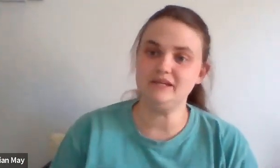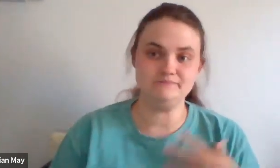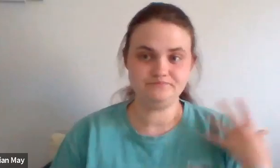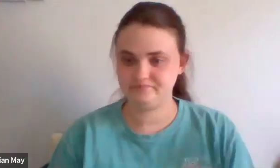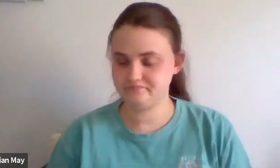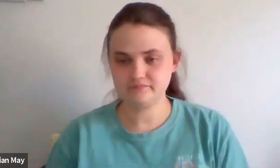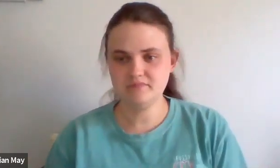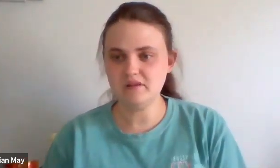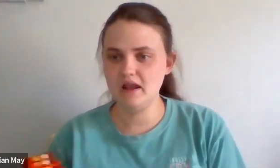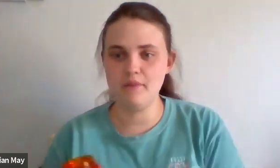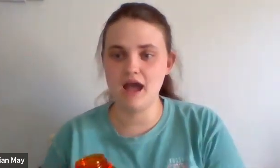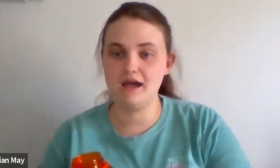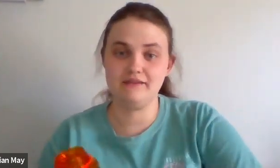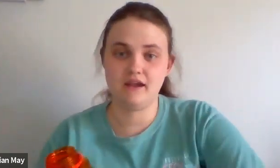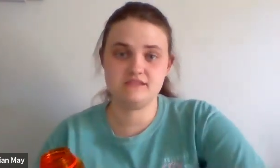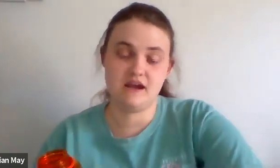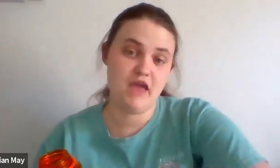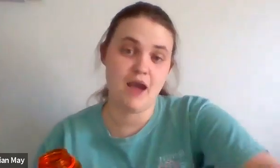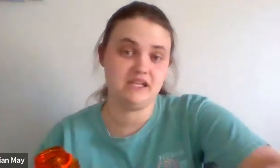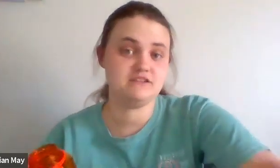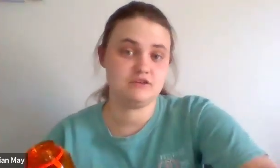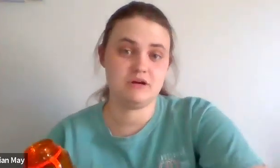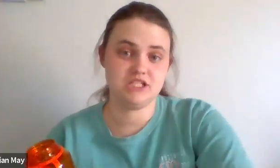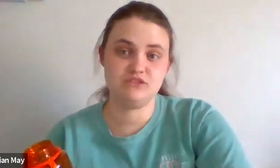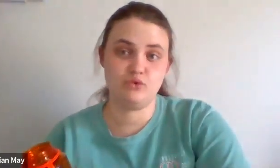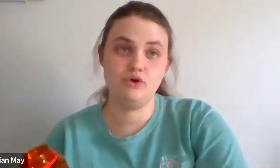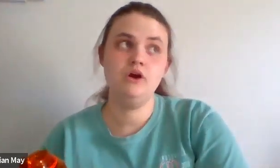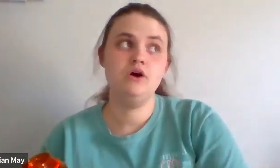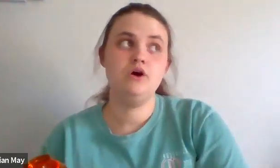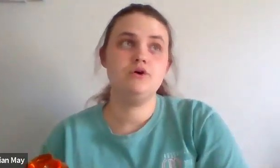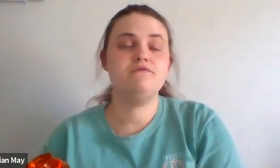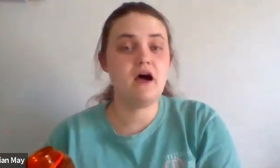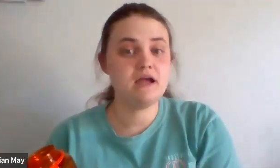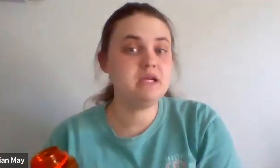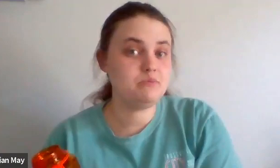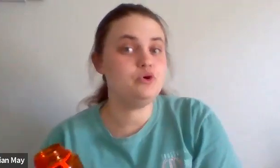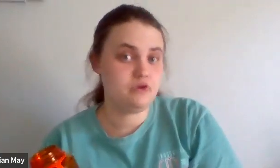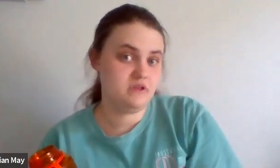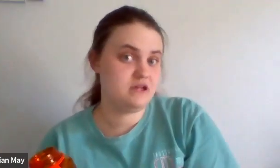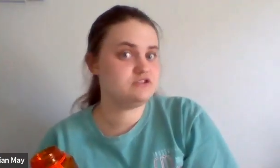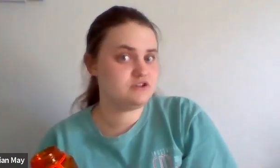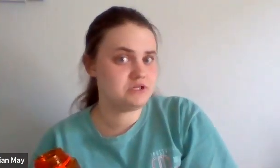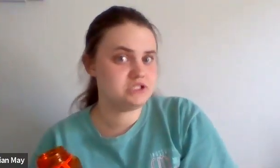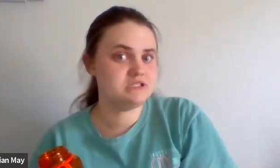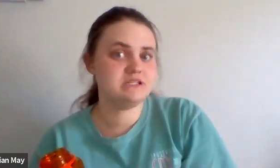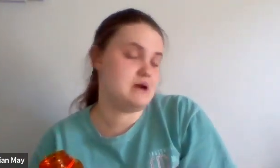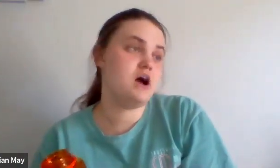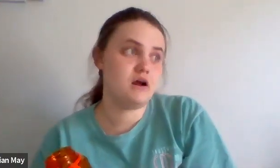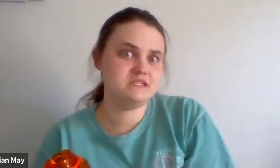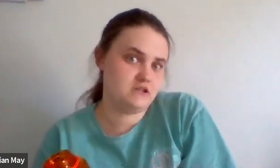mean, again, like I said, I'm happy to answer questions or find people who know the answer to questions, because I'm not obviously going to